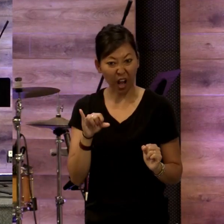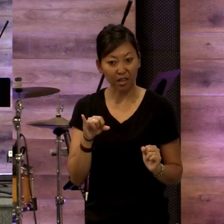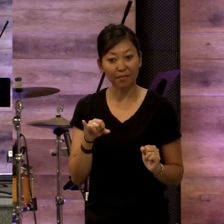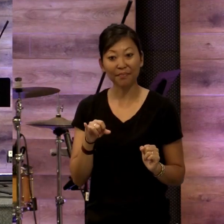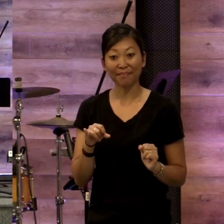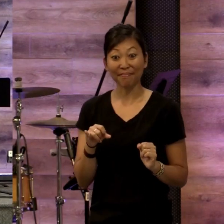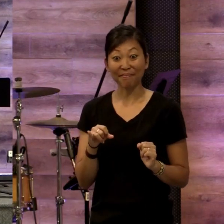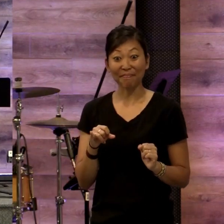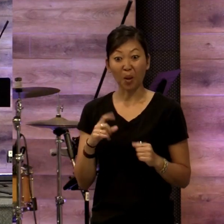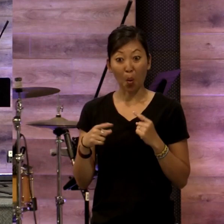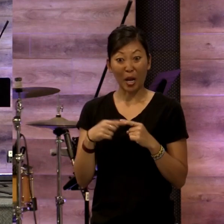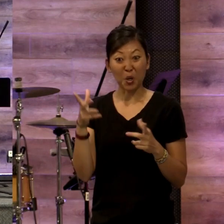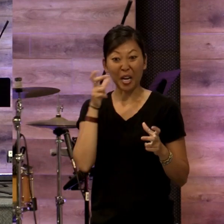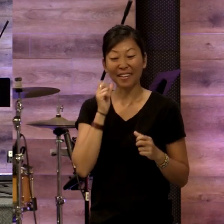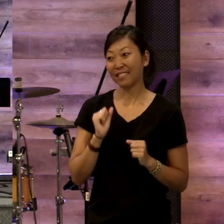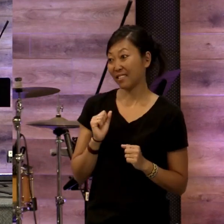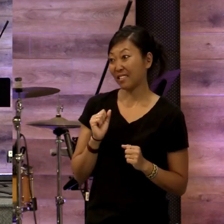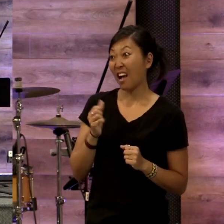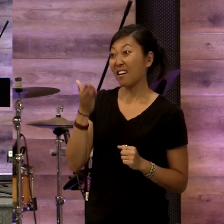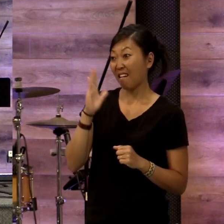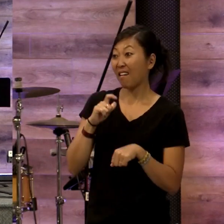How'd it go when you received those words?